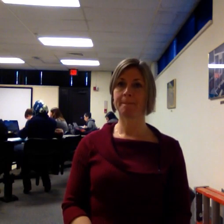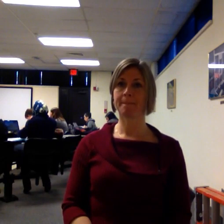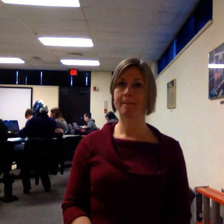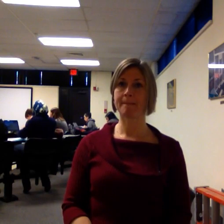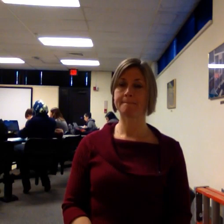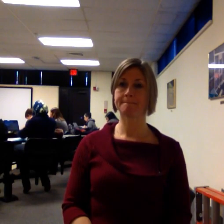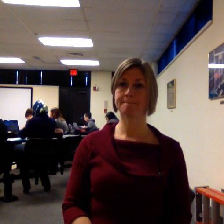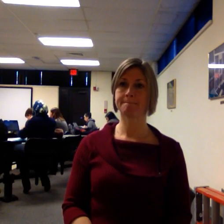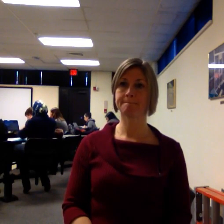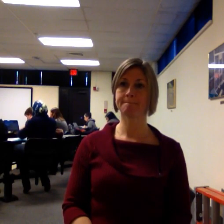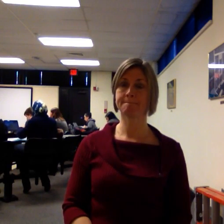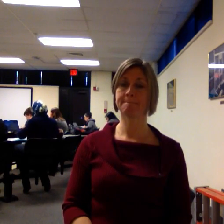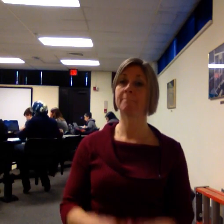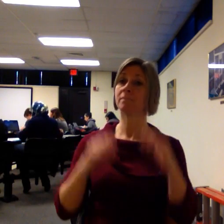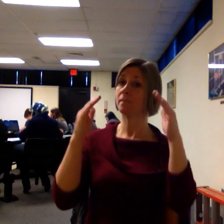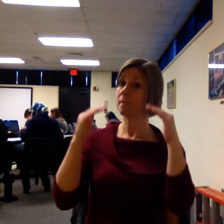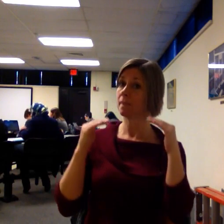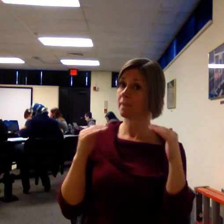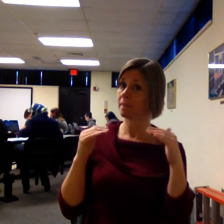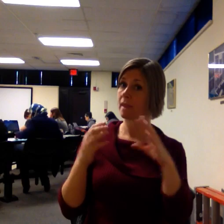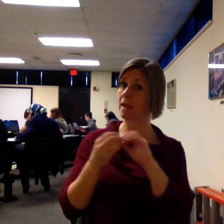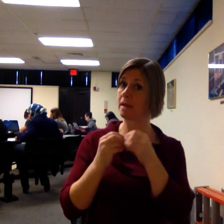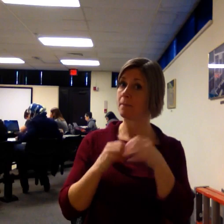For number 9, debt ratio.